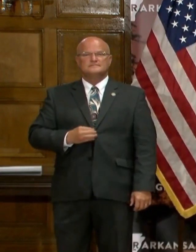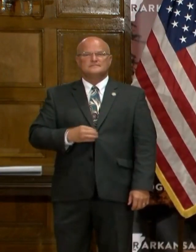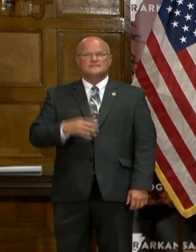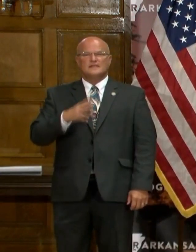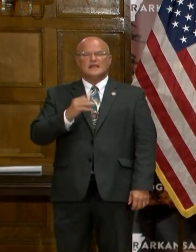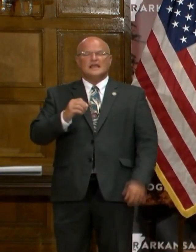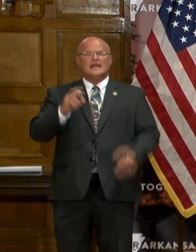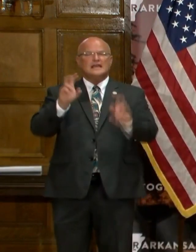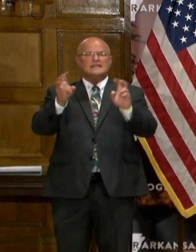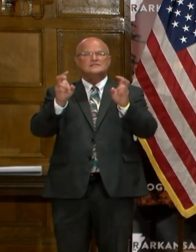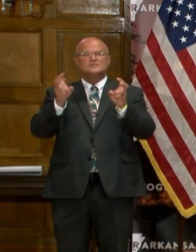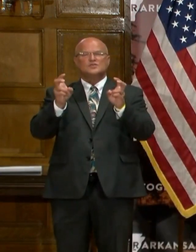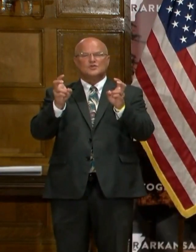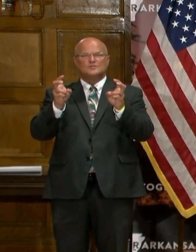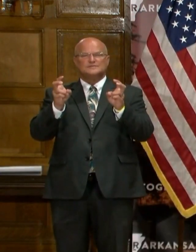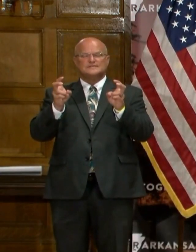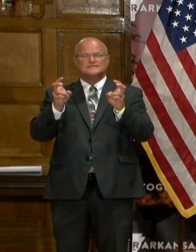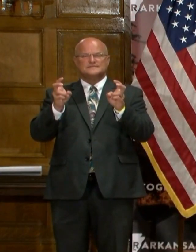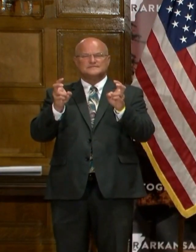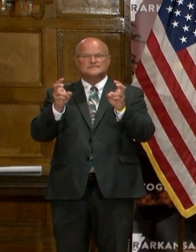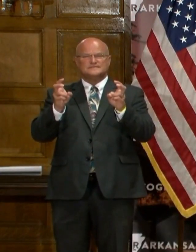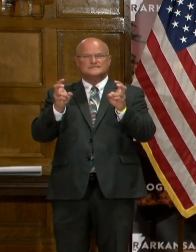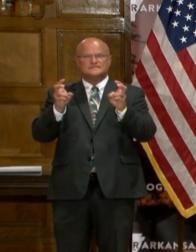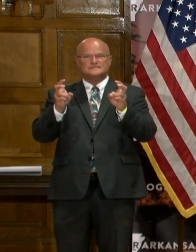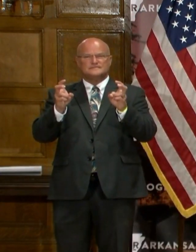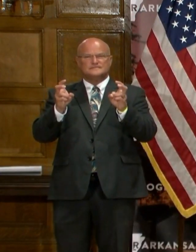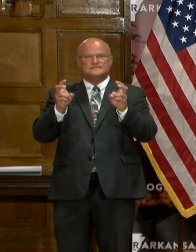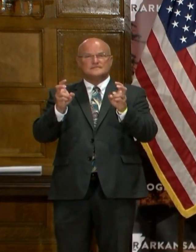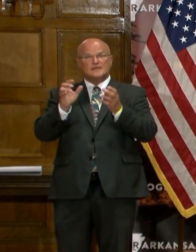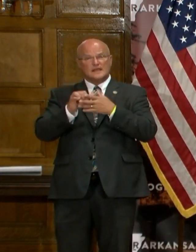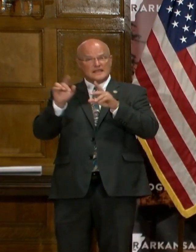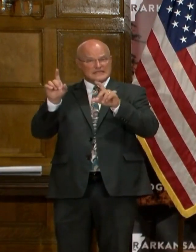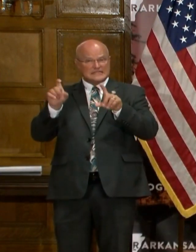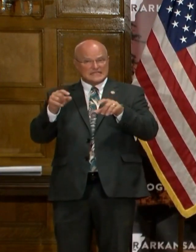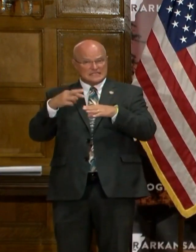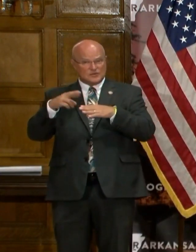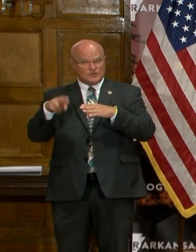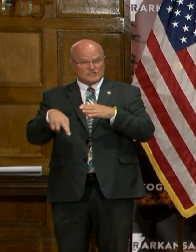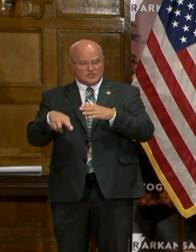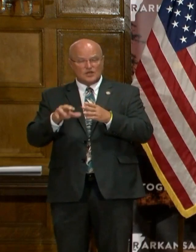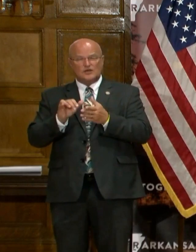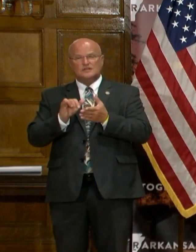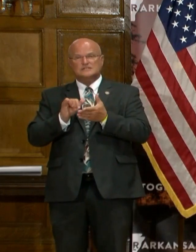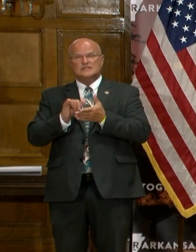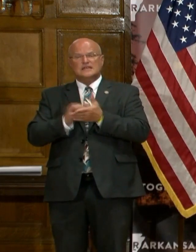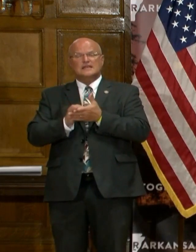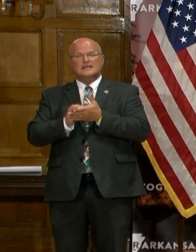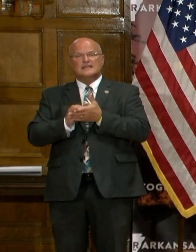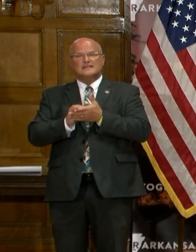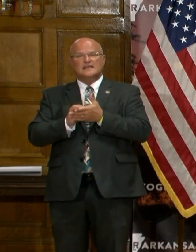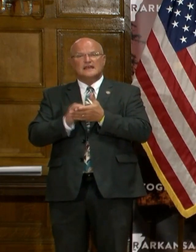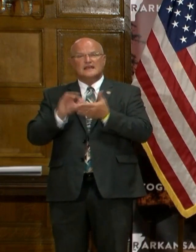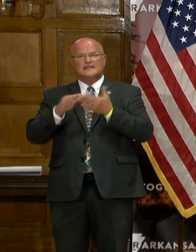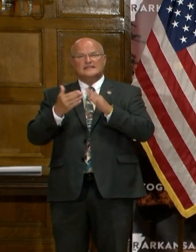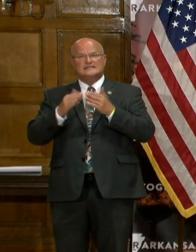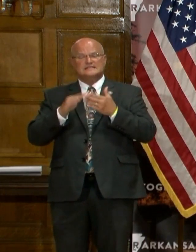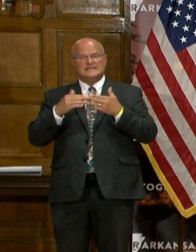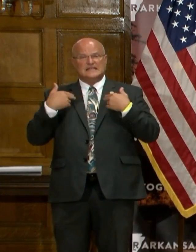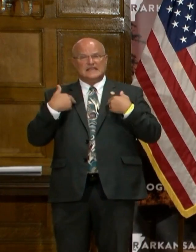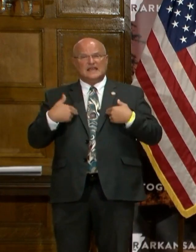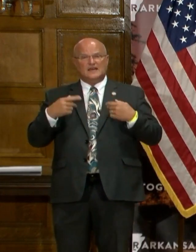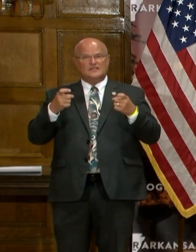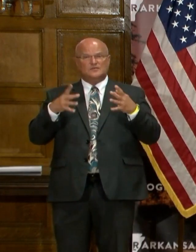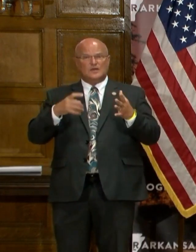And in terms of the testing results that the City Health